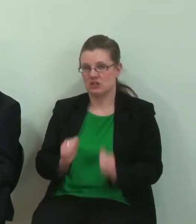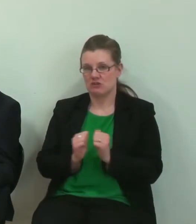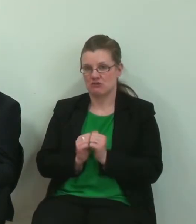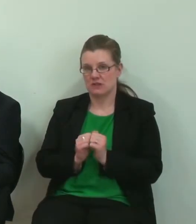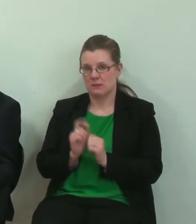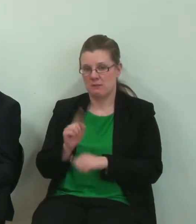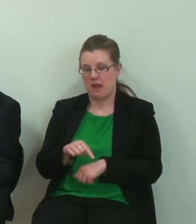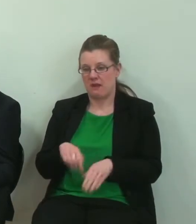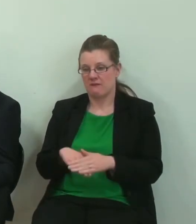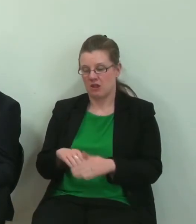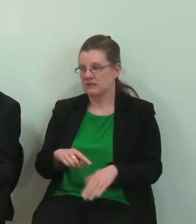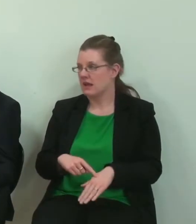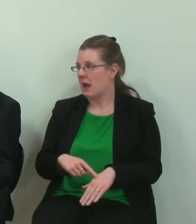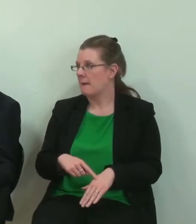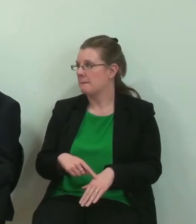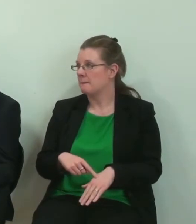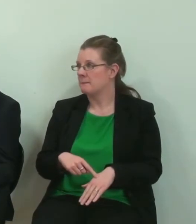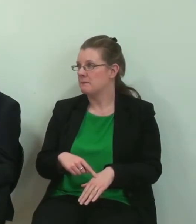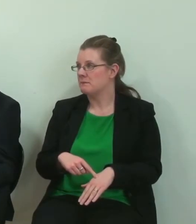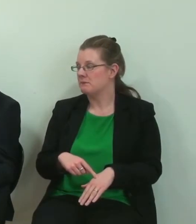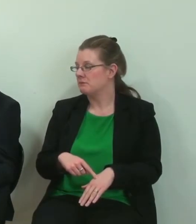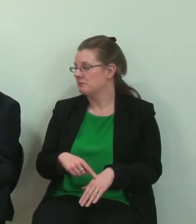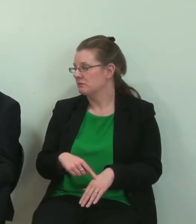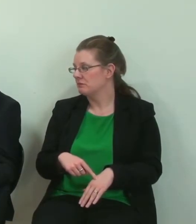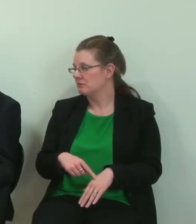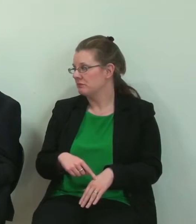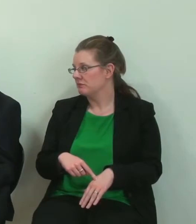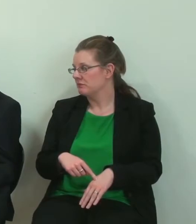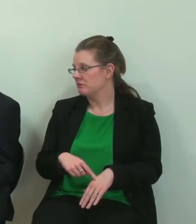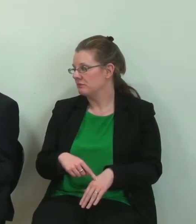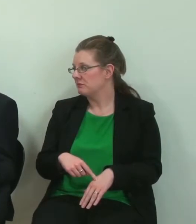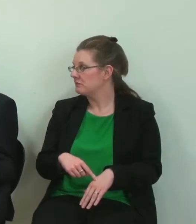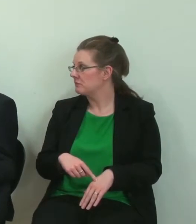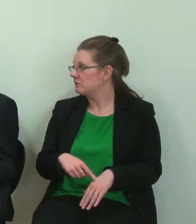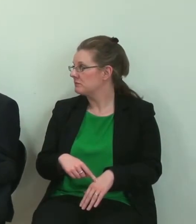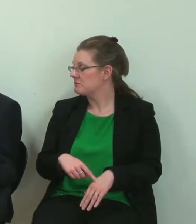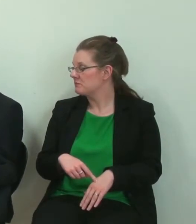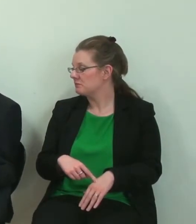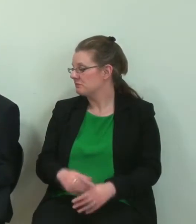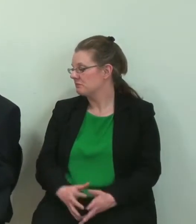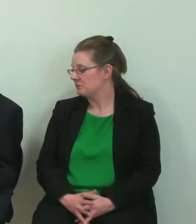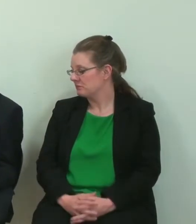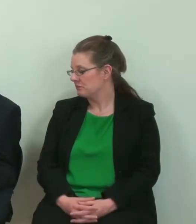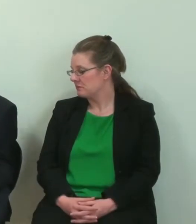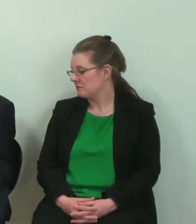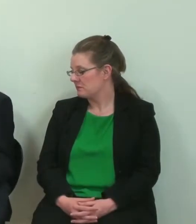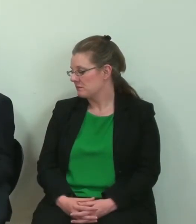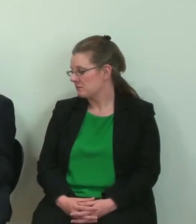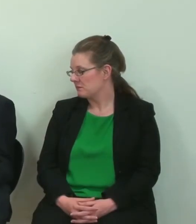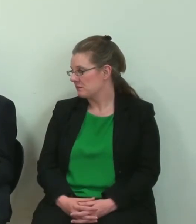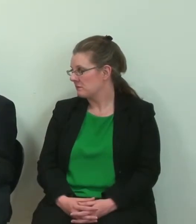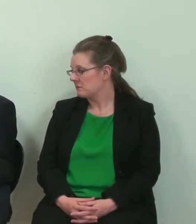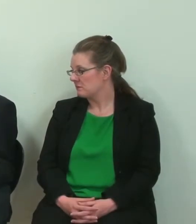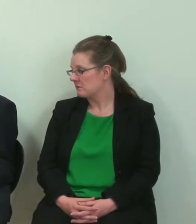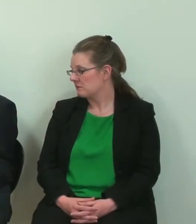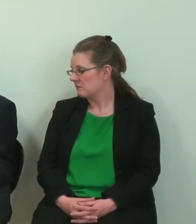back full-time and is really excited to get back into her role. Her new daughter has a place at a local nursery. Jasmine is